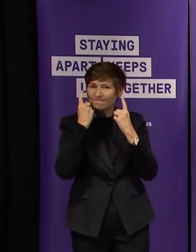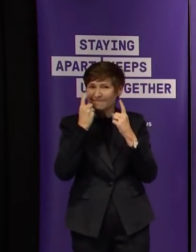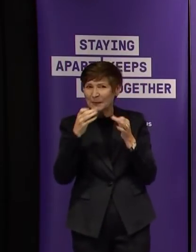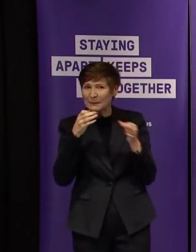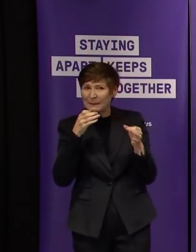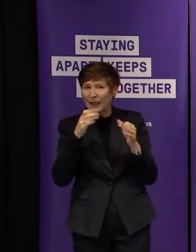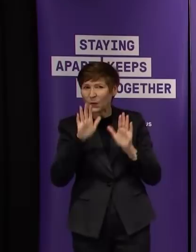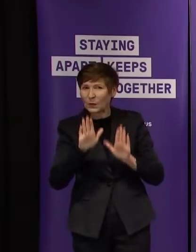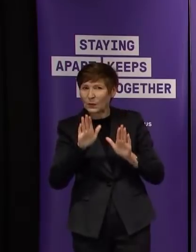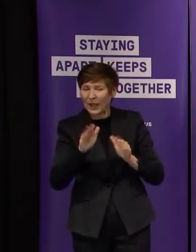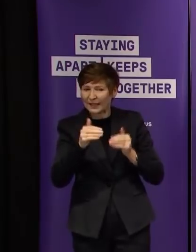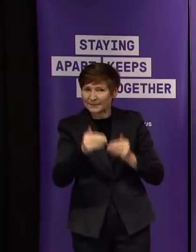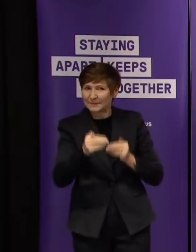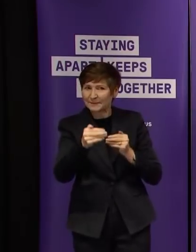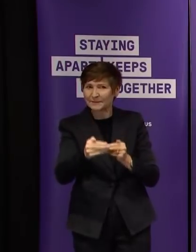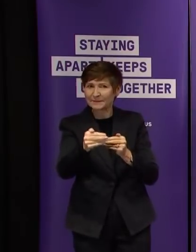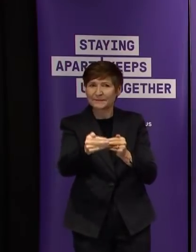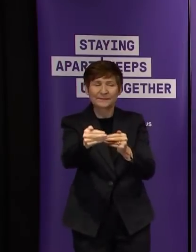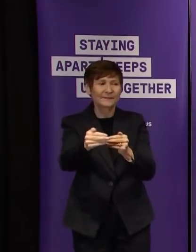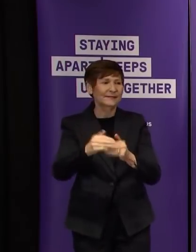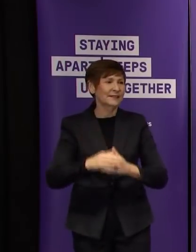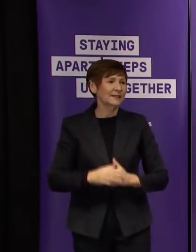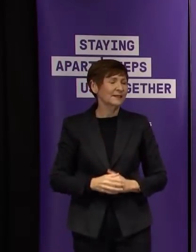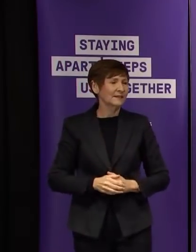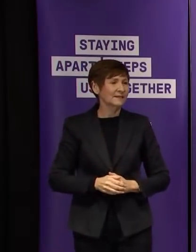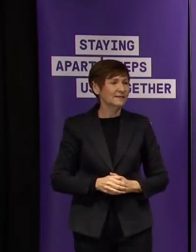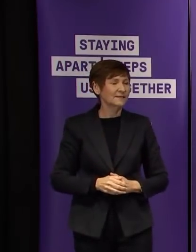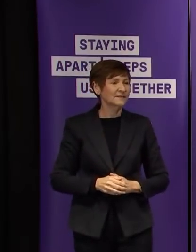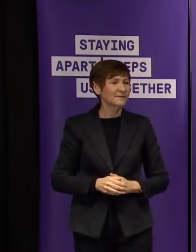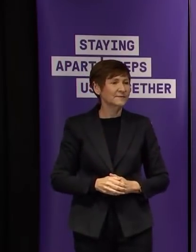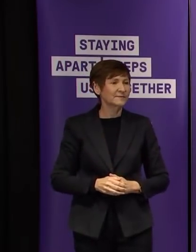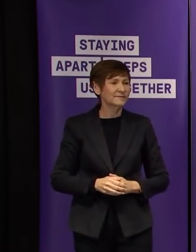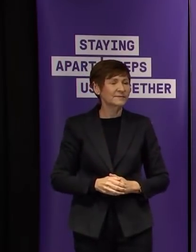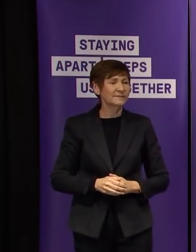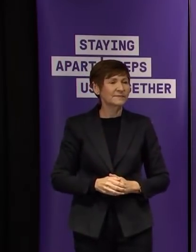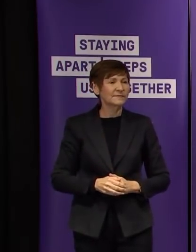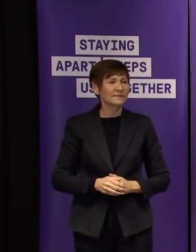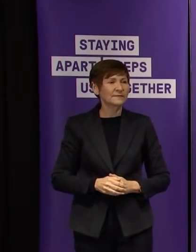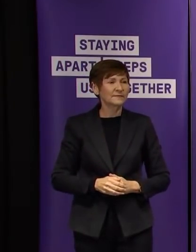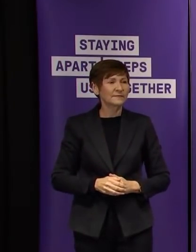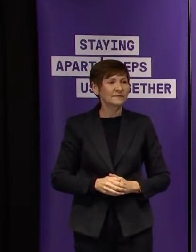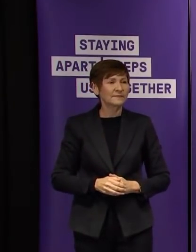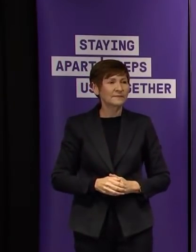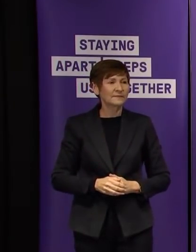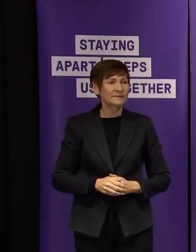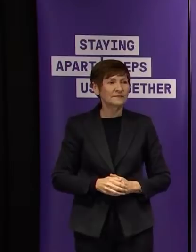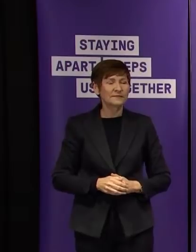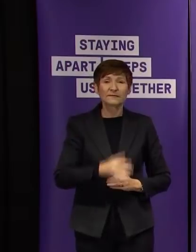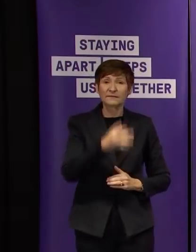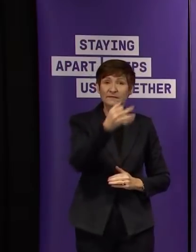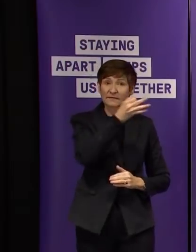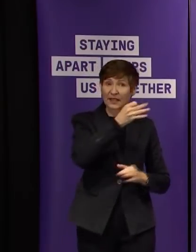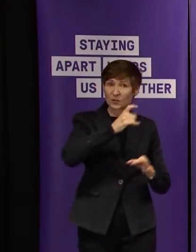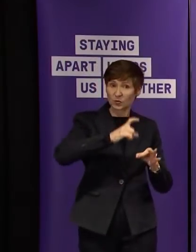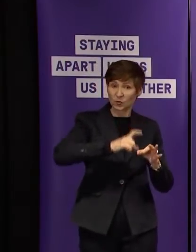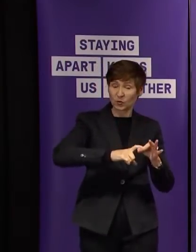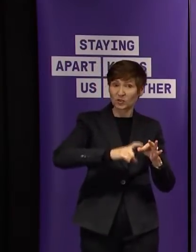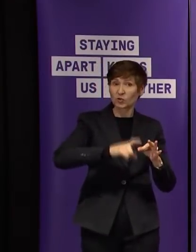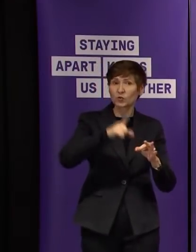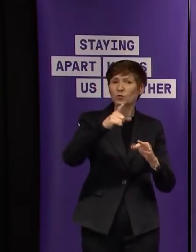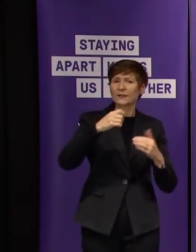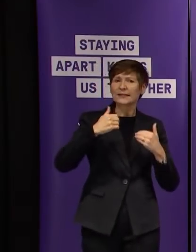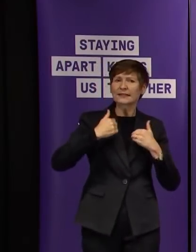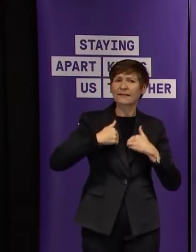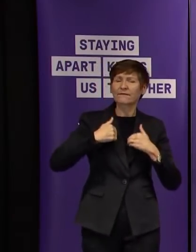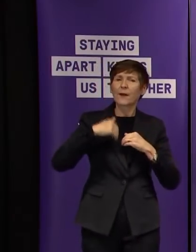faced with at this point in time. When will people with family outside of Melbourne or have a second home outside of Melbourne, what stage does that fit into?